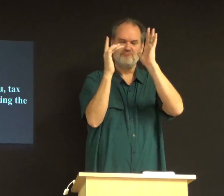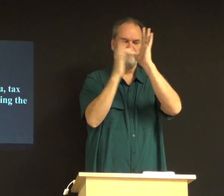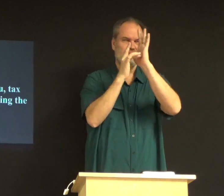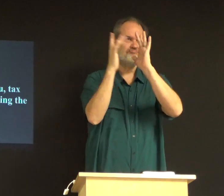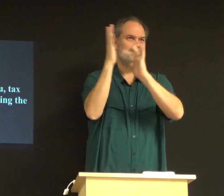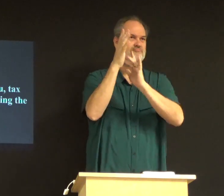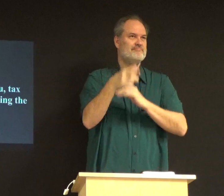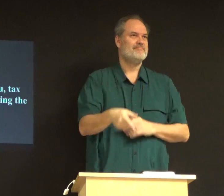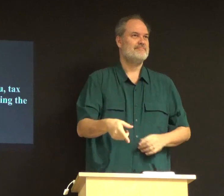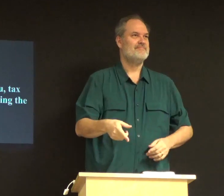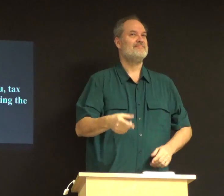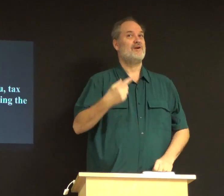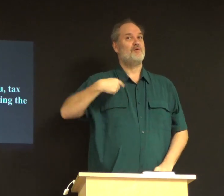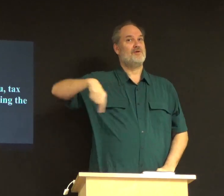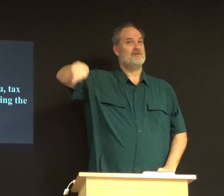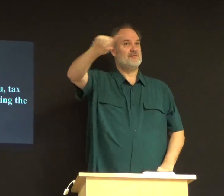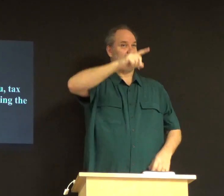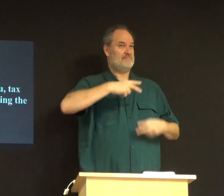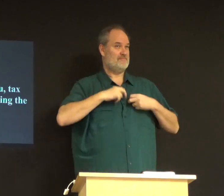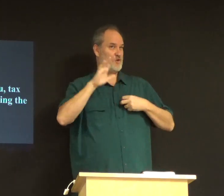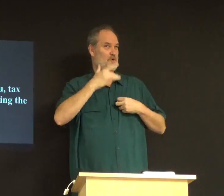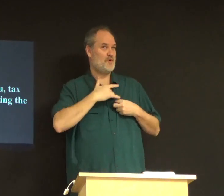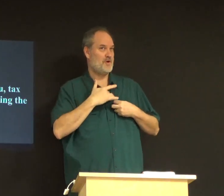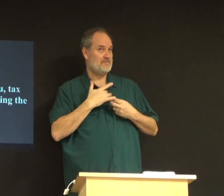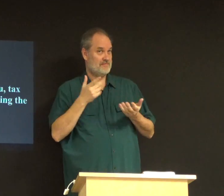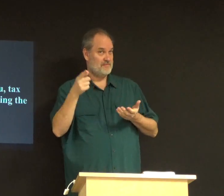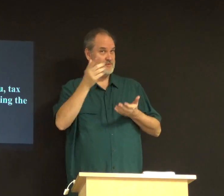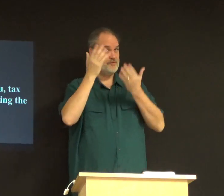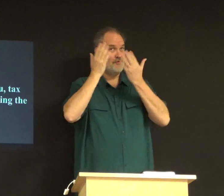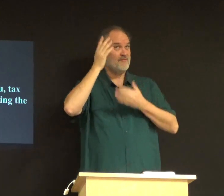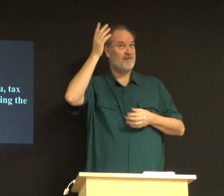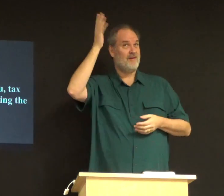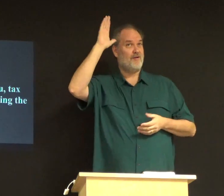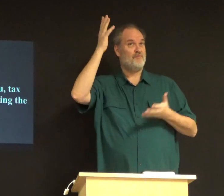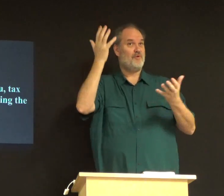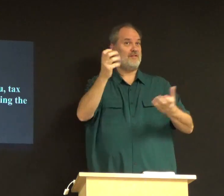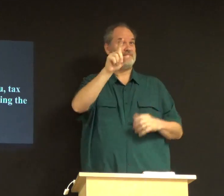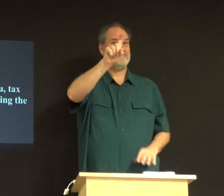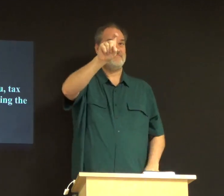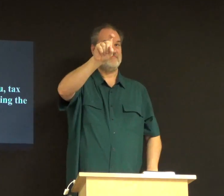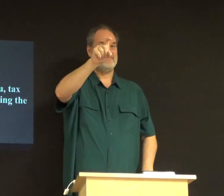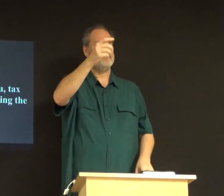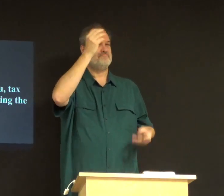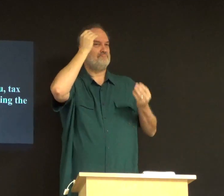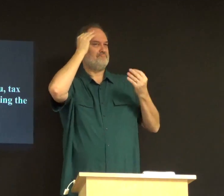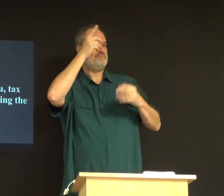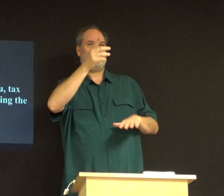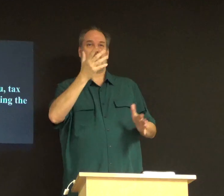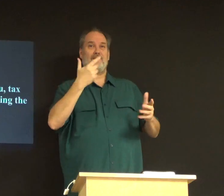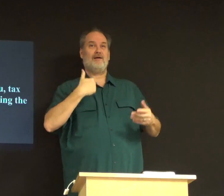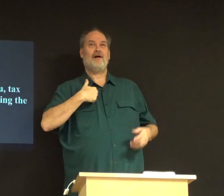God, lose it to Jesus. It's something we need to examine on and say, he's serving God on.